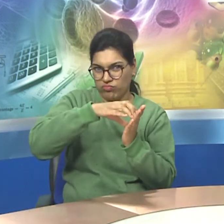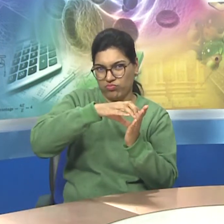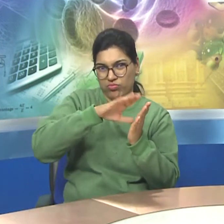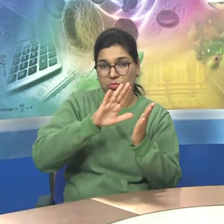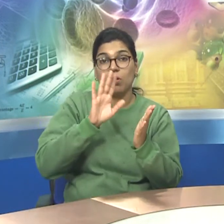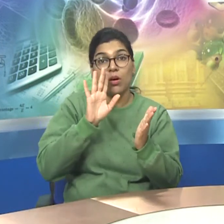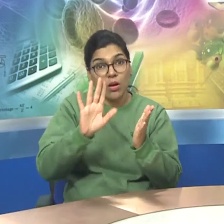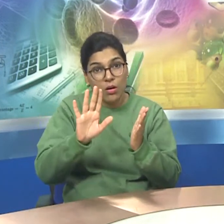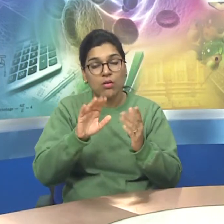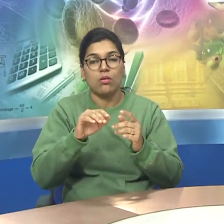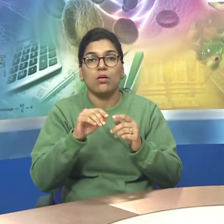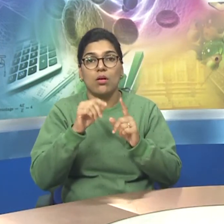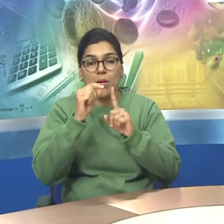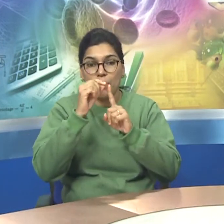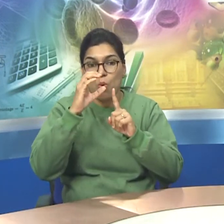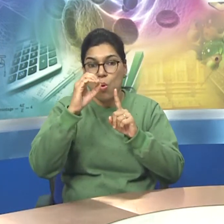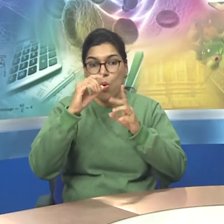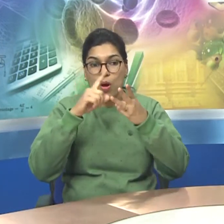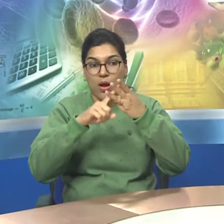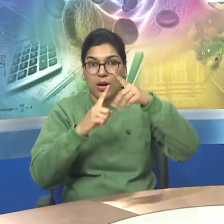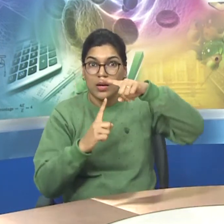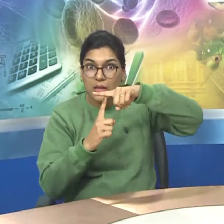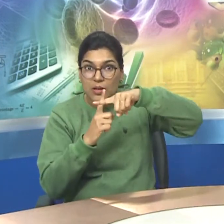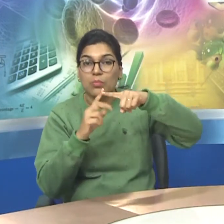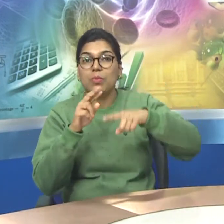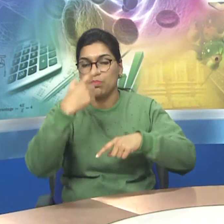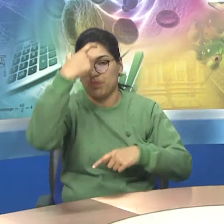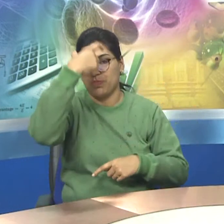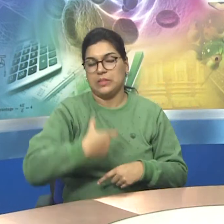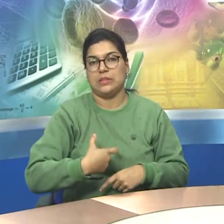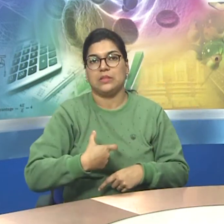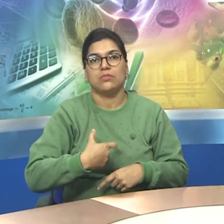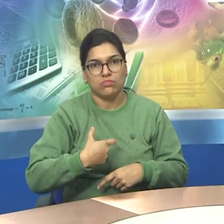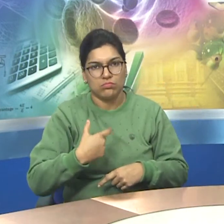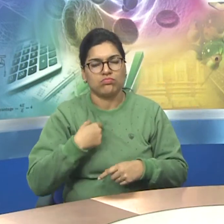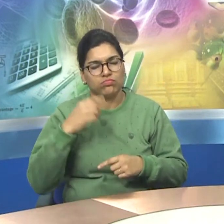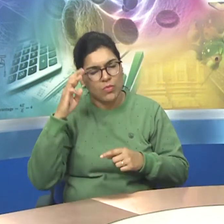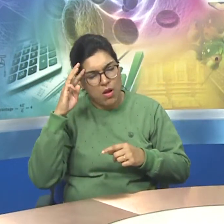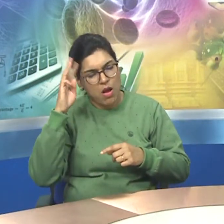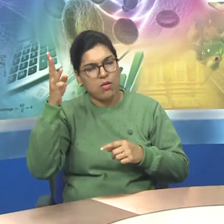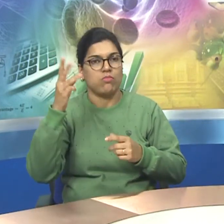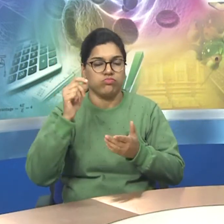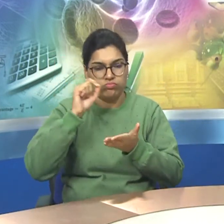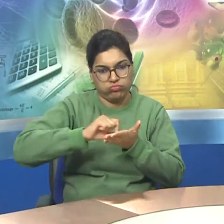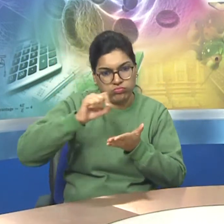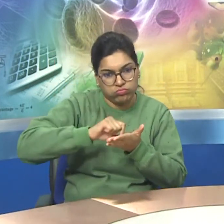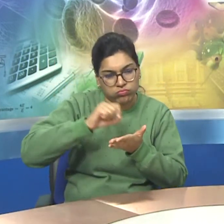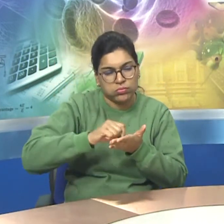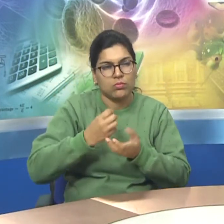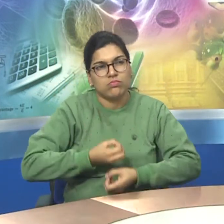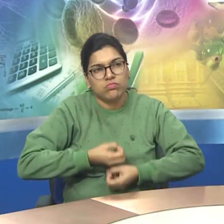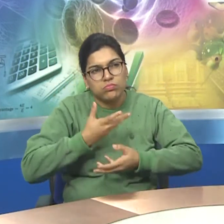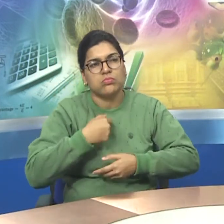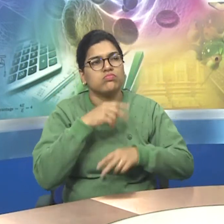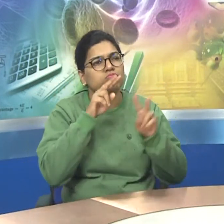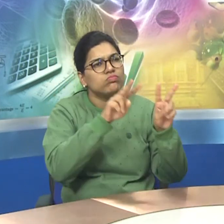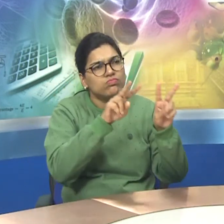Poet. We already talked about the word poem. So this poet